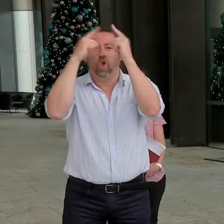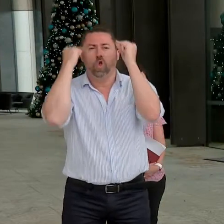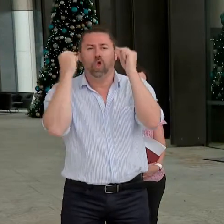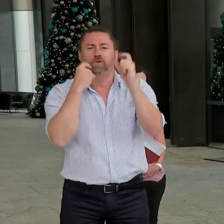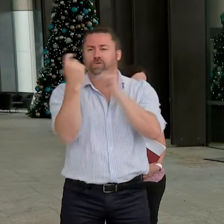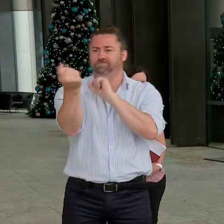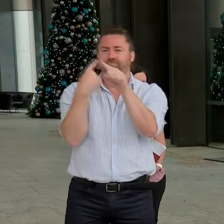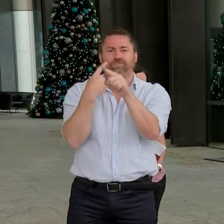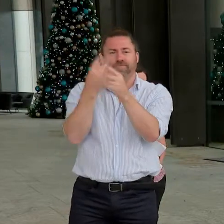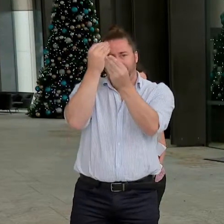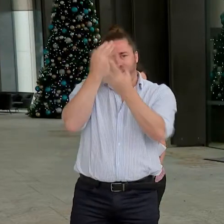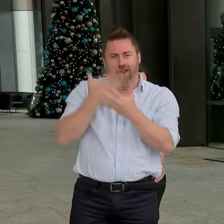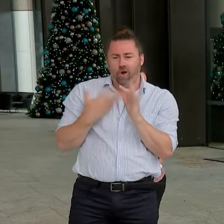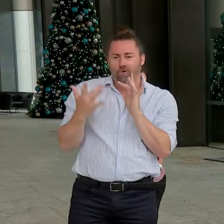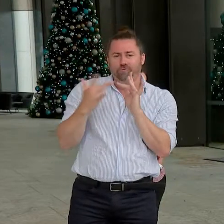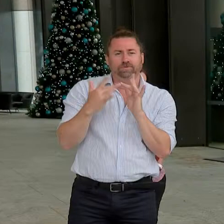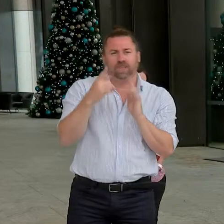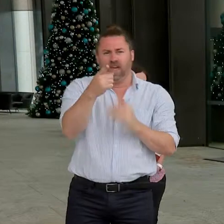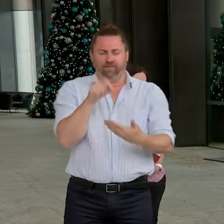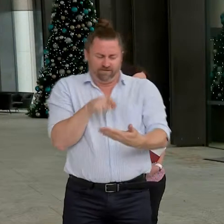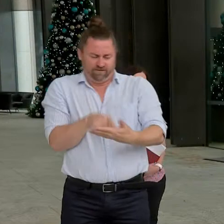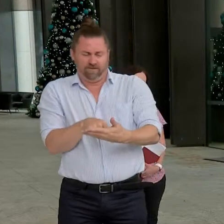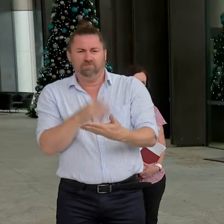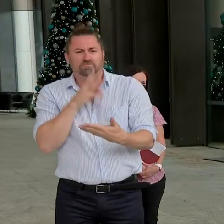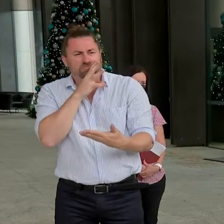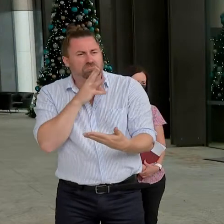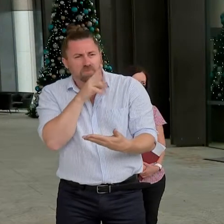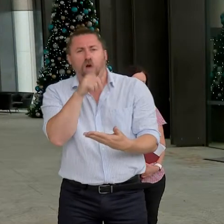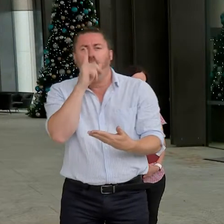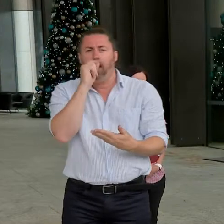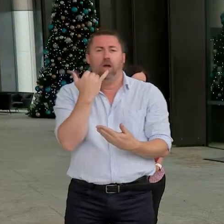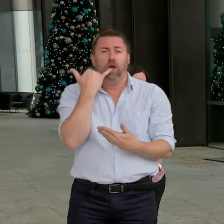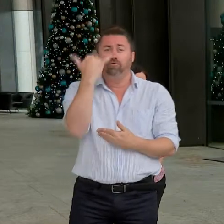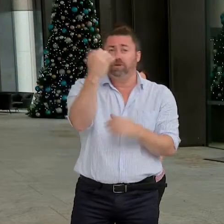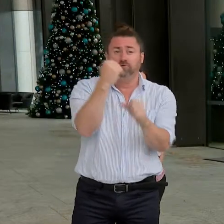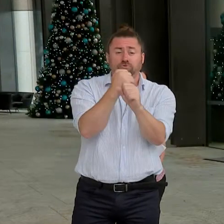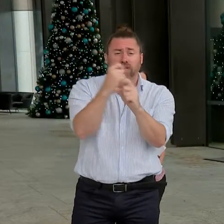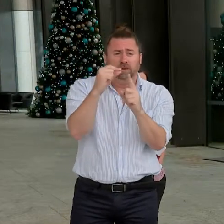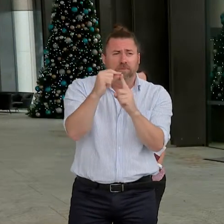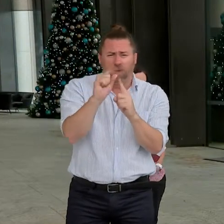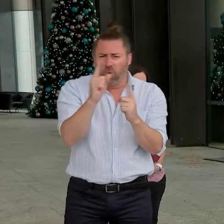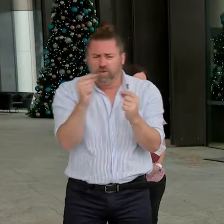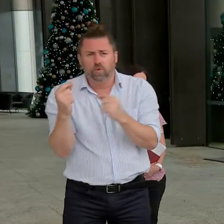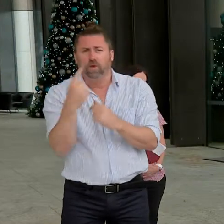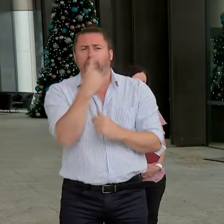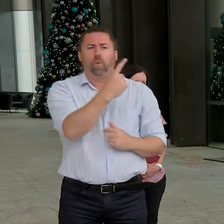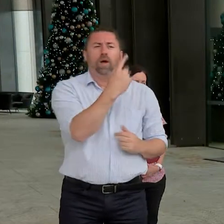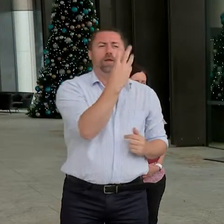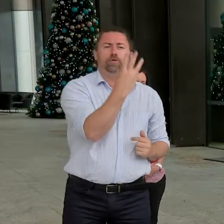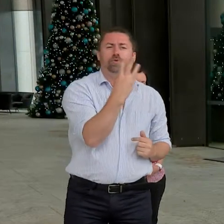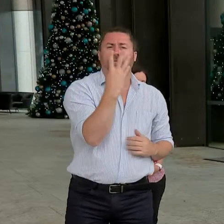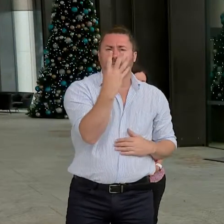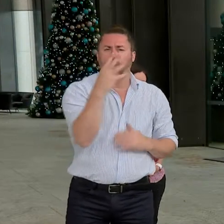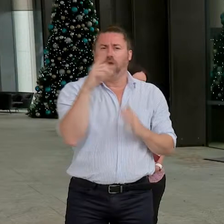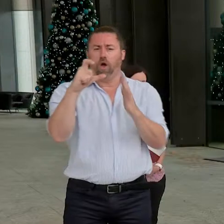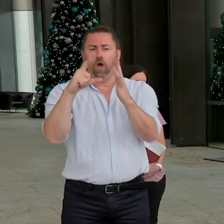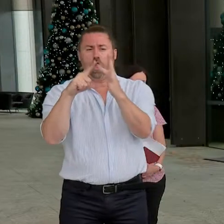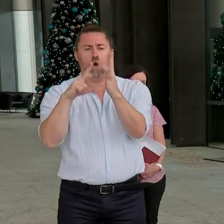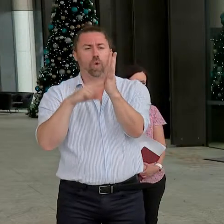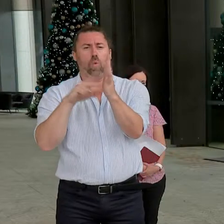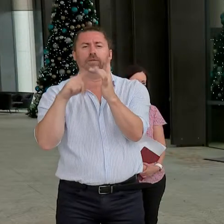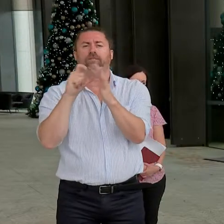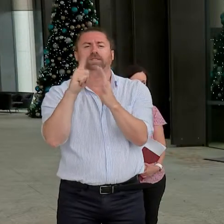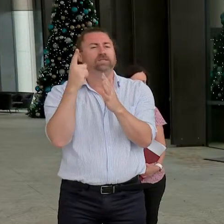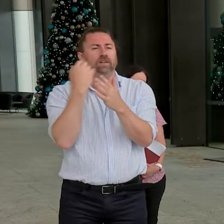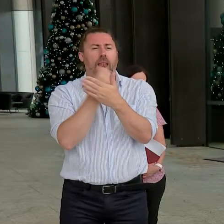you receive. If you are unsure, you can contact your GP or call 134 COVID. So